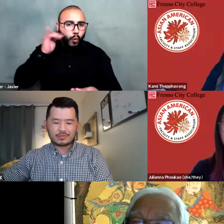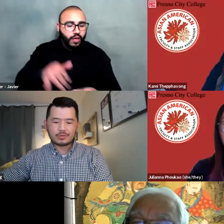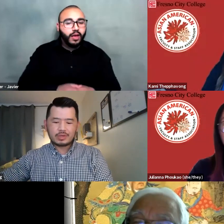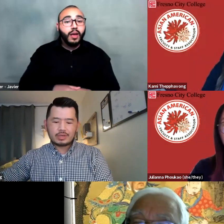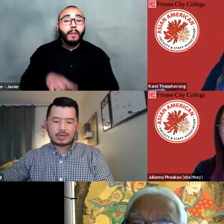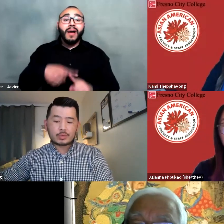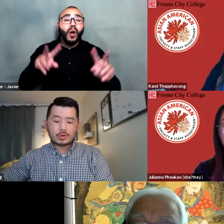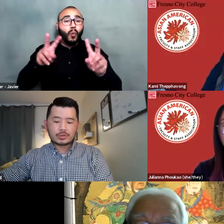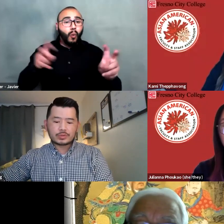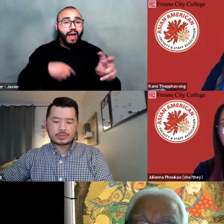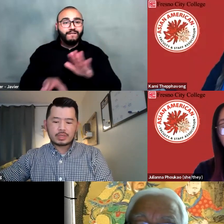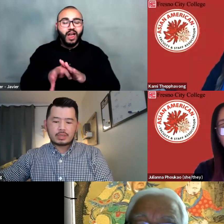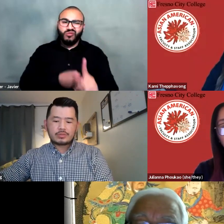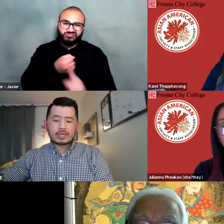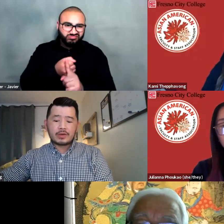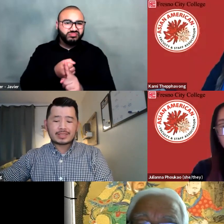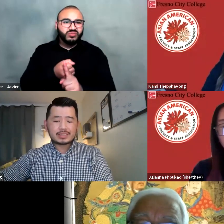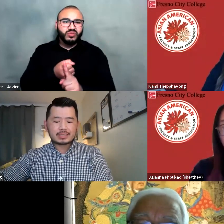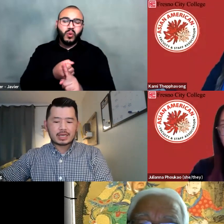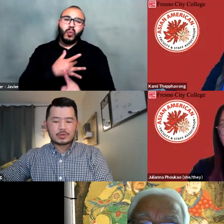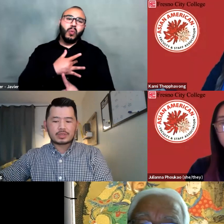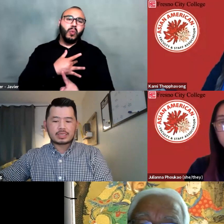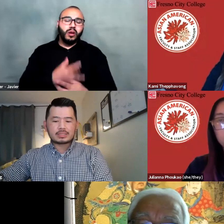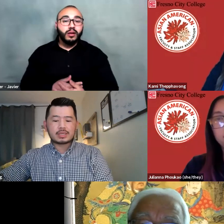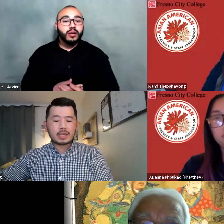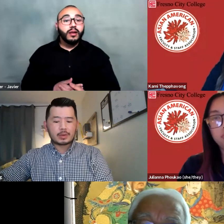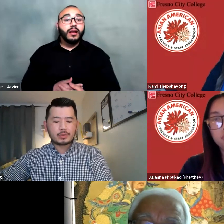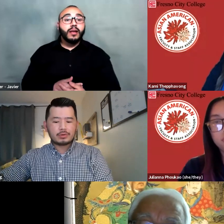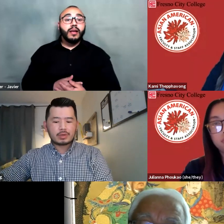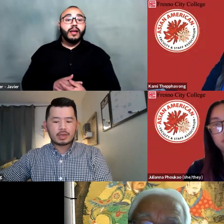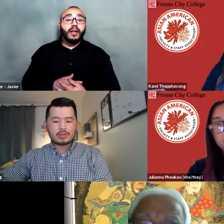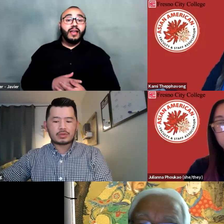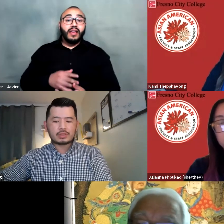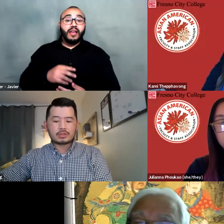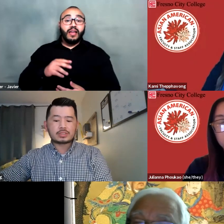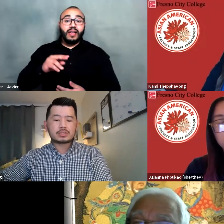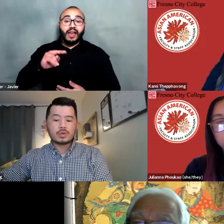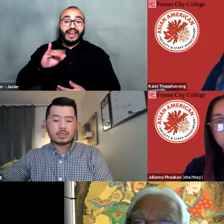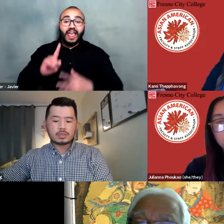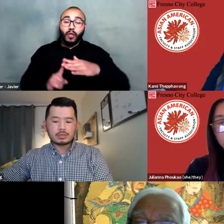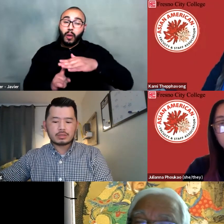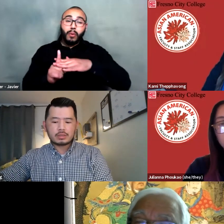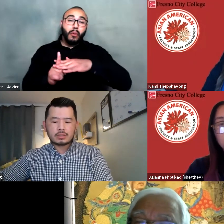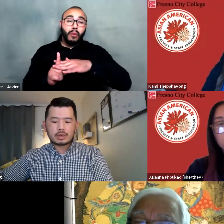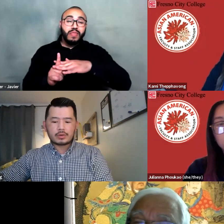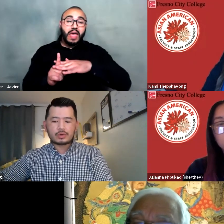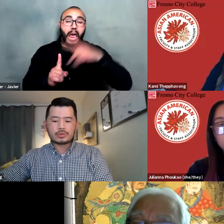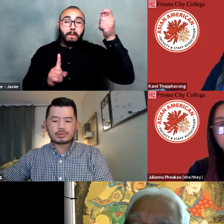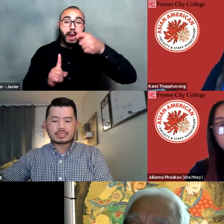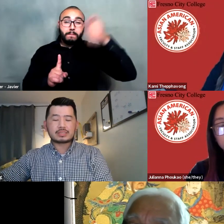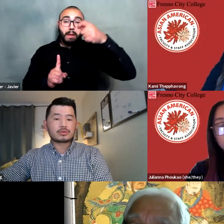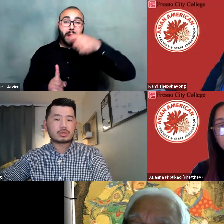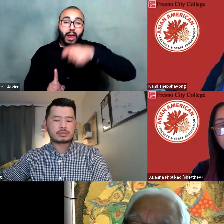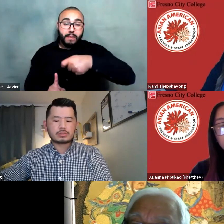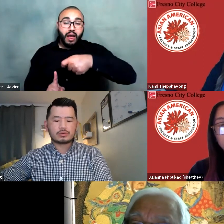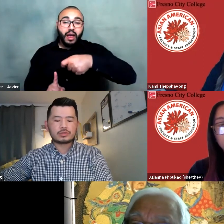very impactful. The quote goes, "The nail that sticks out gets the hammer, and then the squeaky